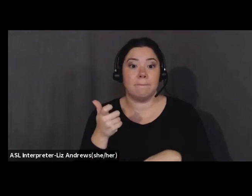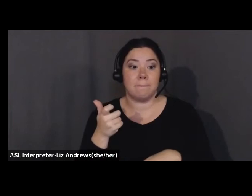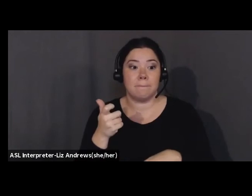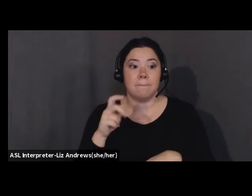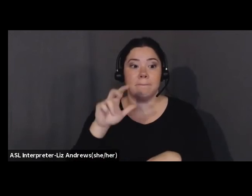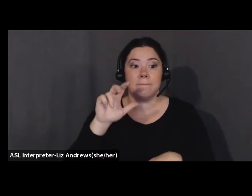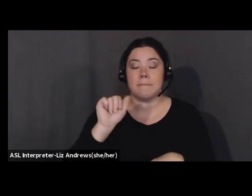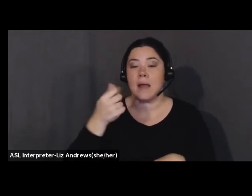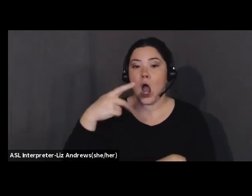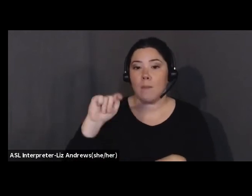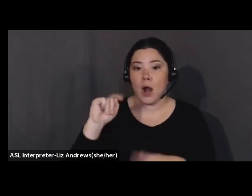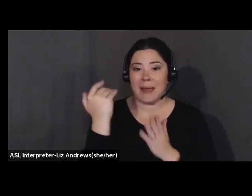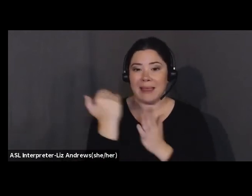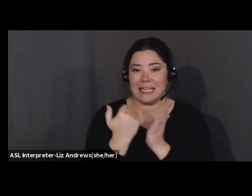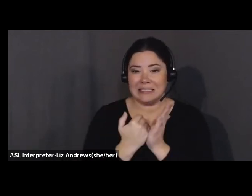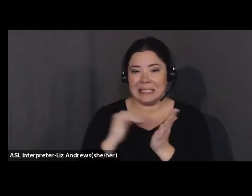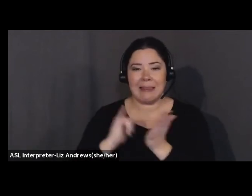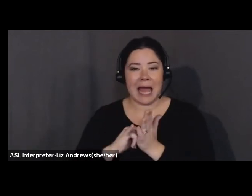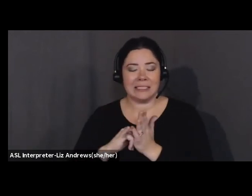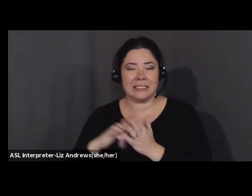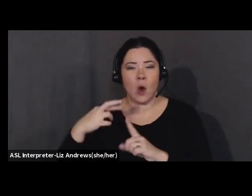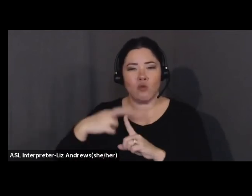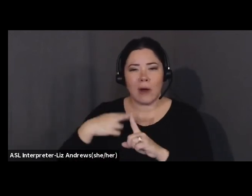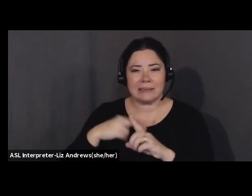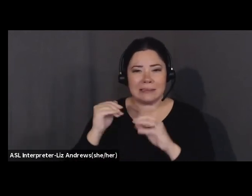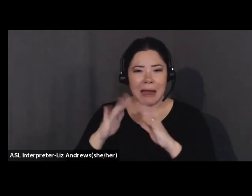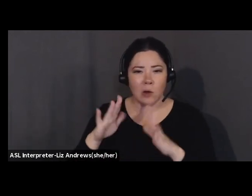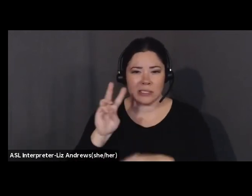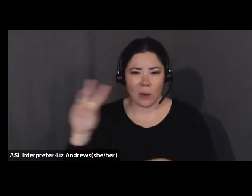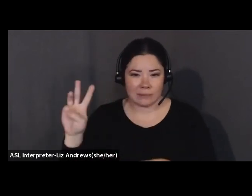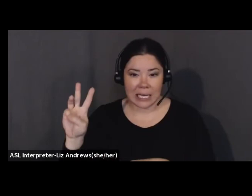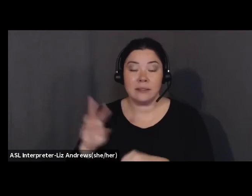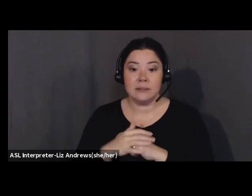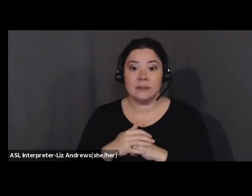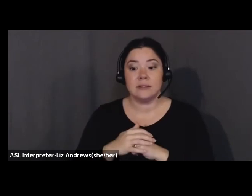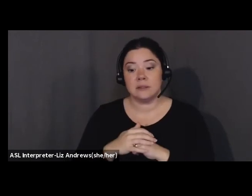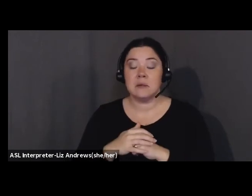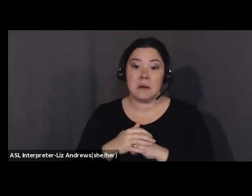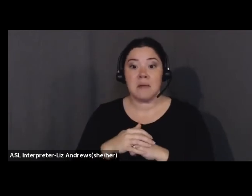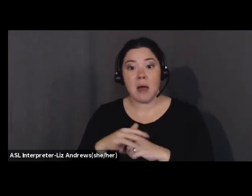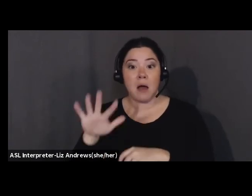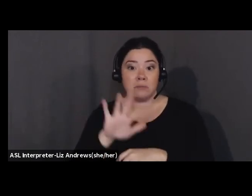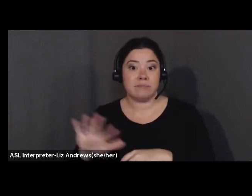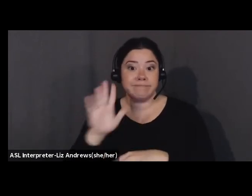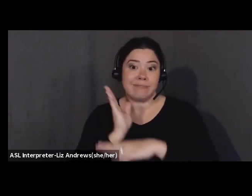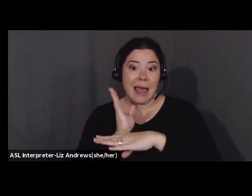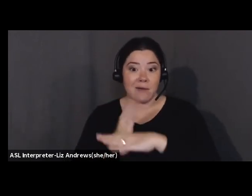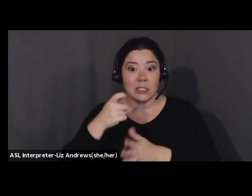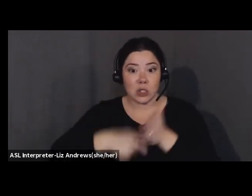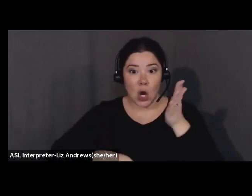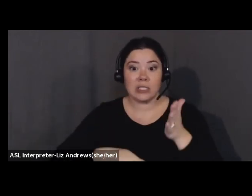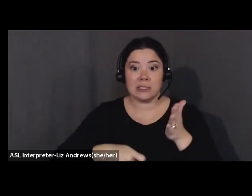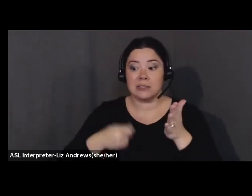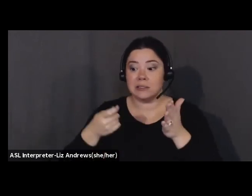Apartment List, which is a rental housing website, national median rents have risen 16%